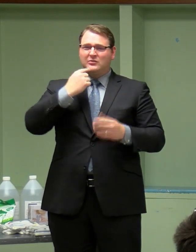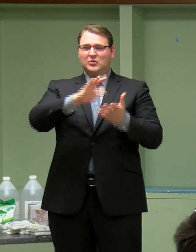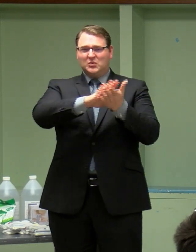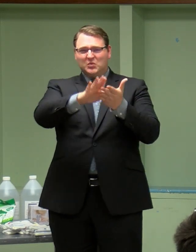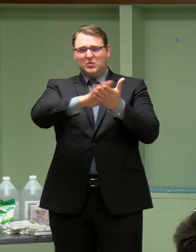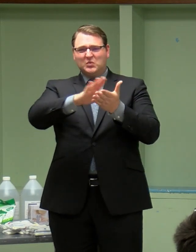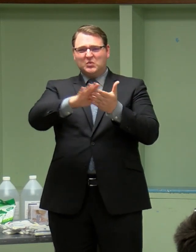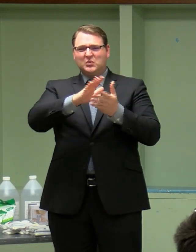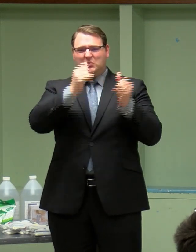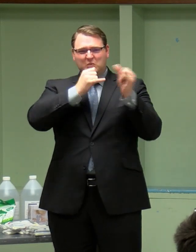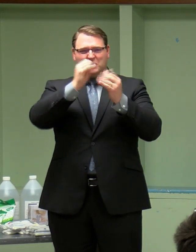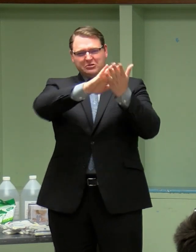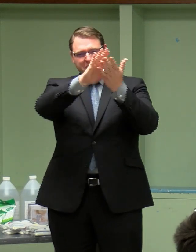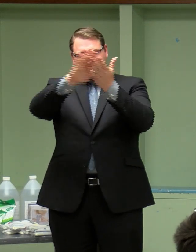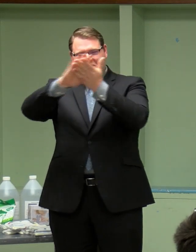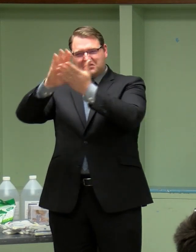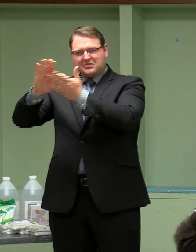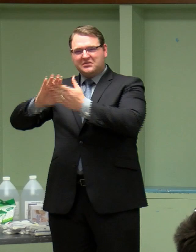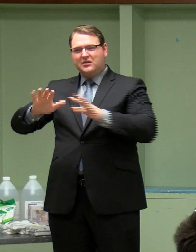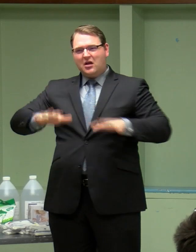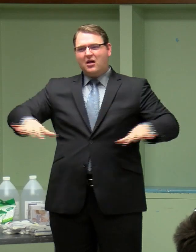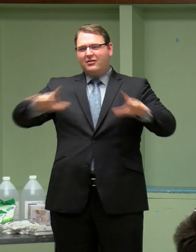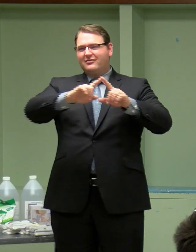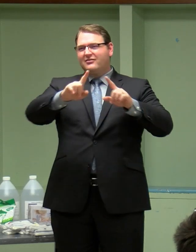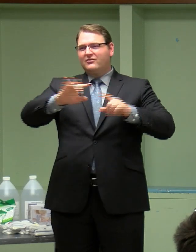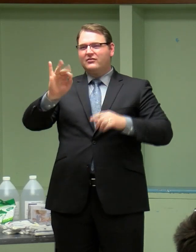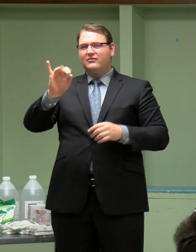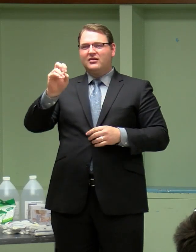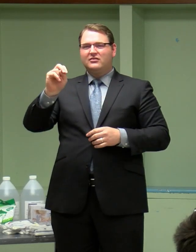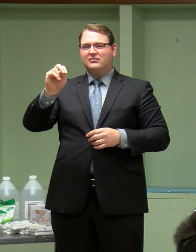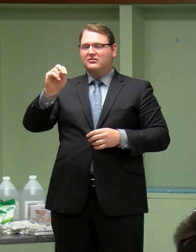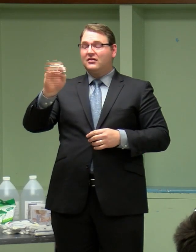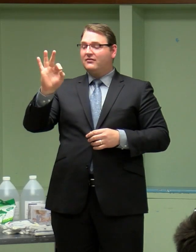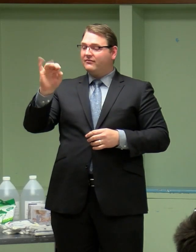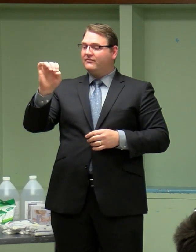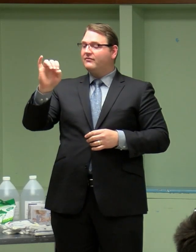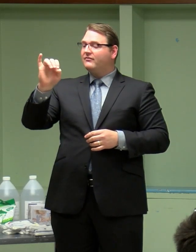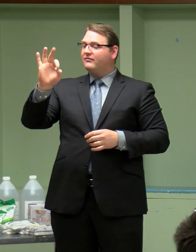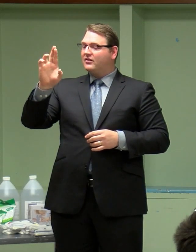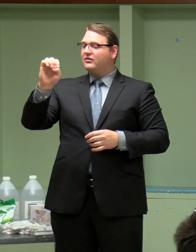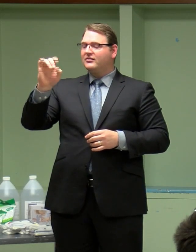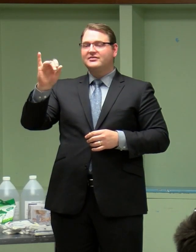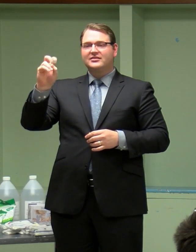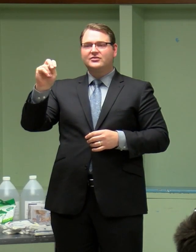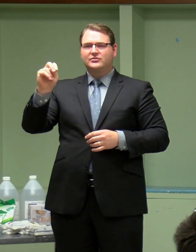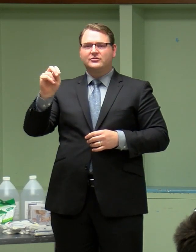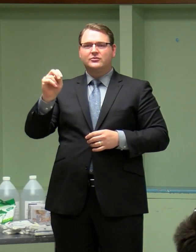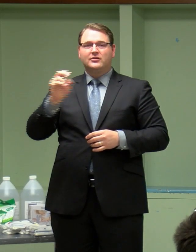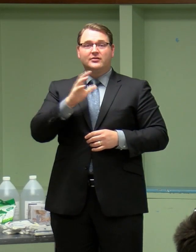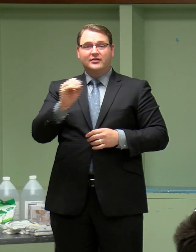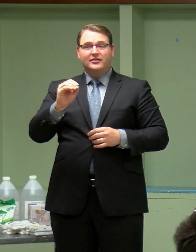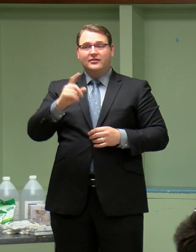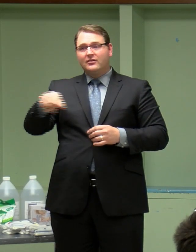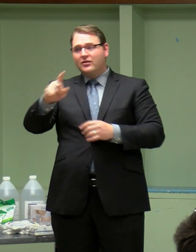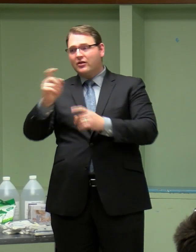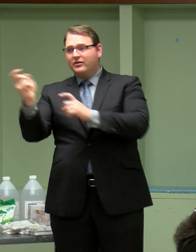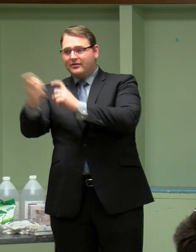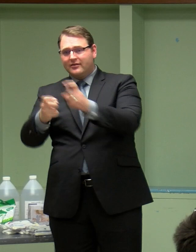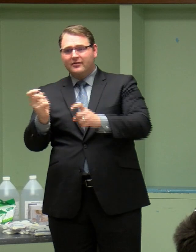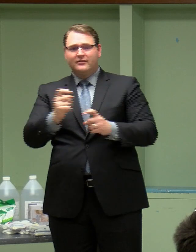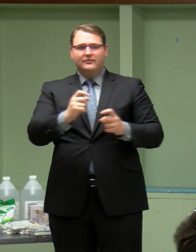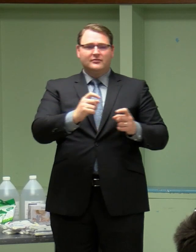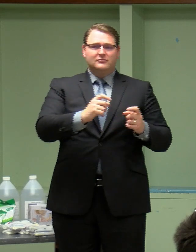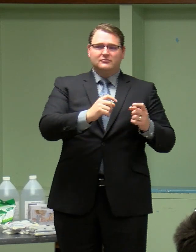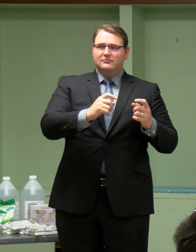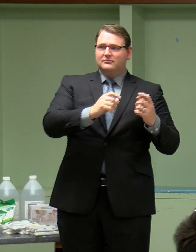And all these efforts from all these different donations and generous contributions